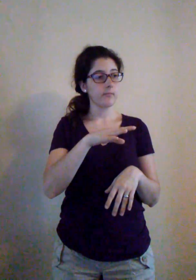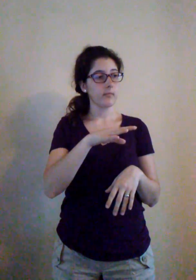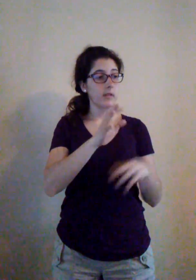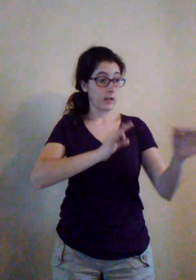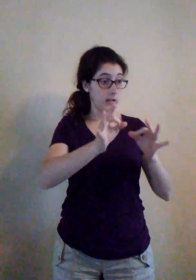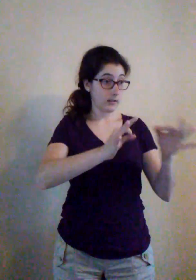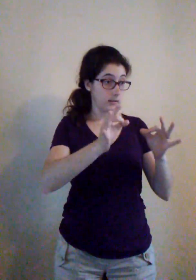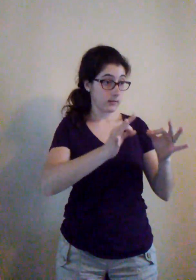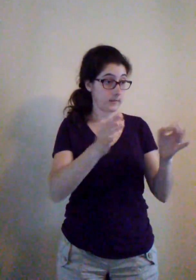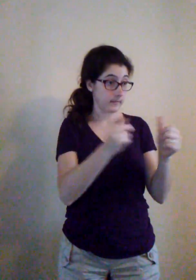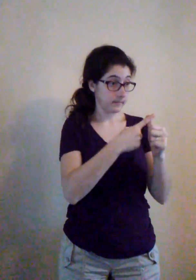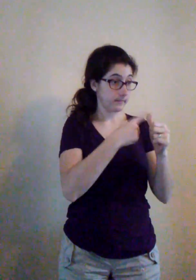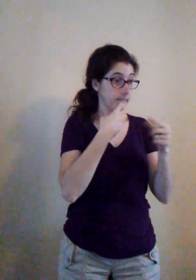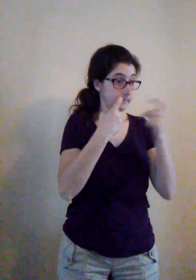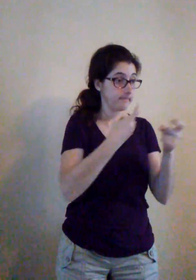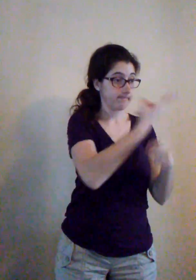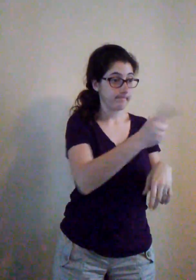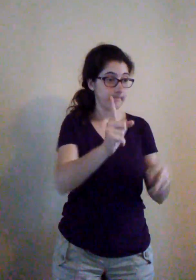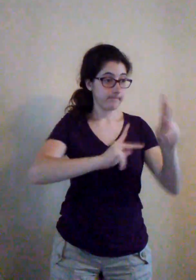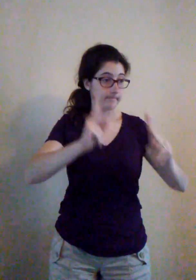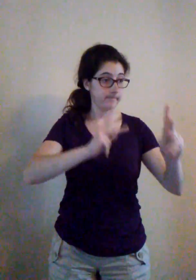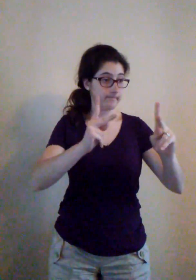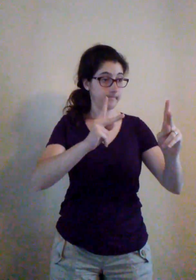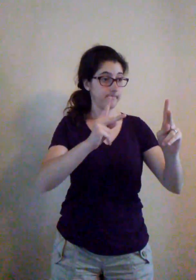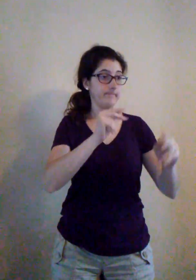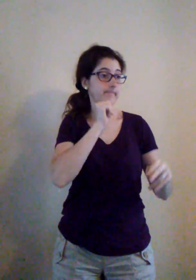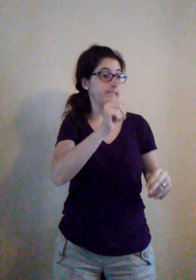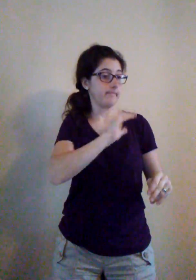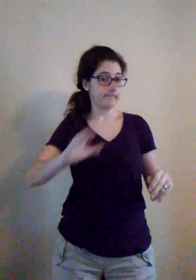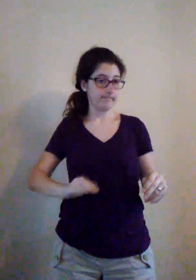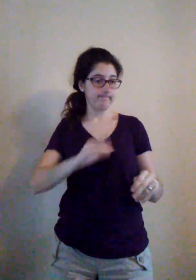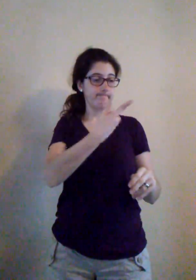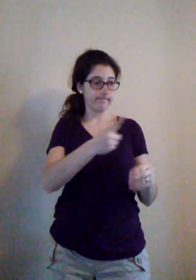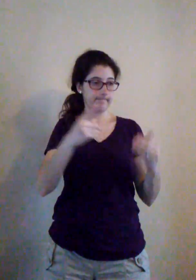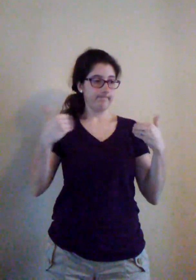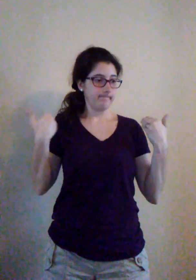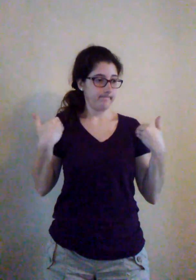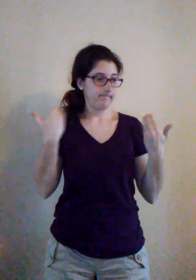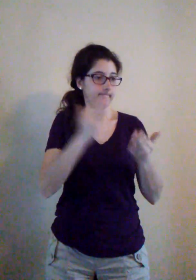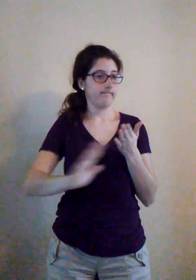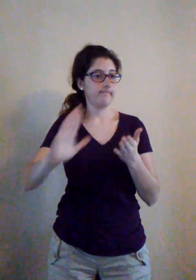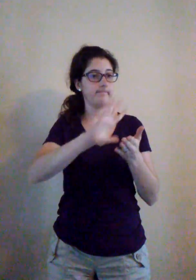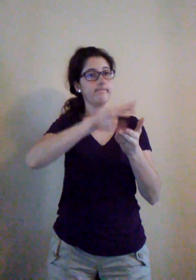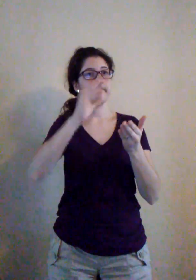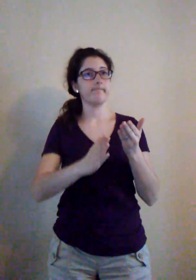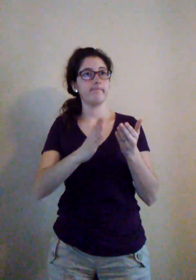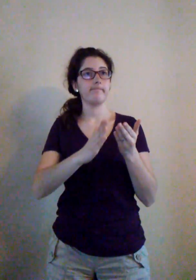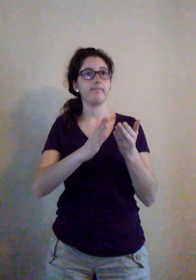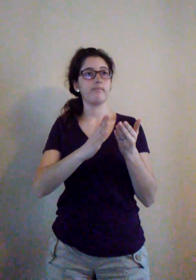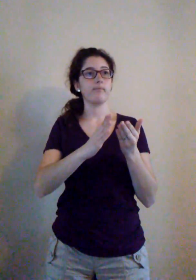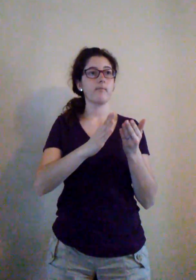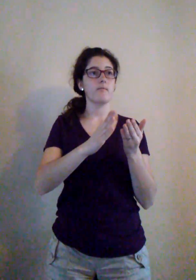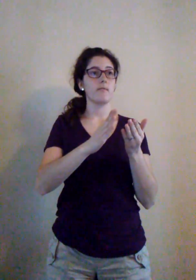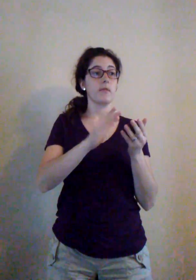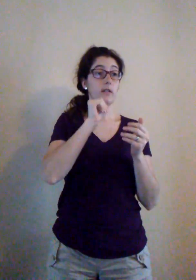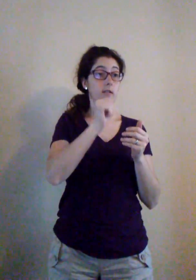explain original sin to an audience of non-Christian college students without appealing to biblical evidence? How